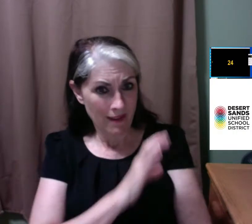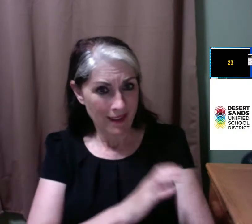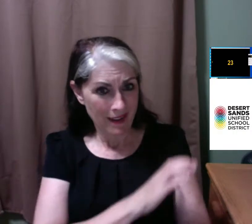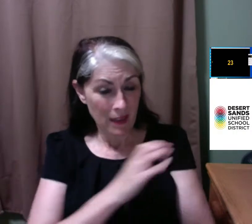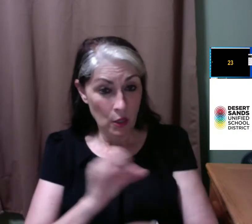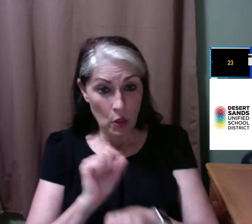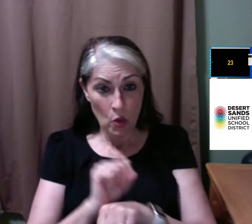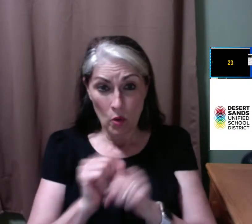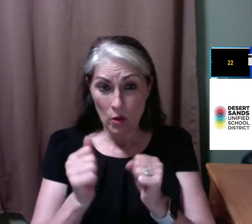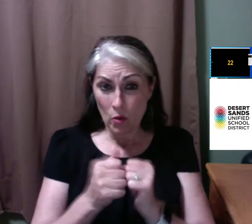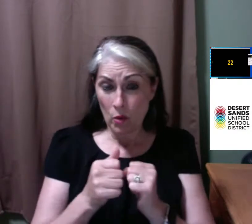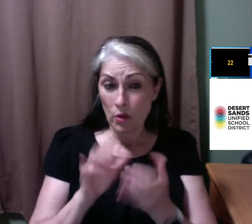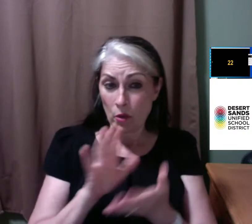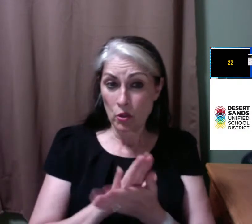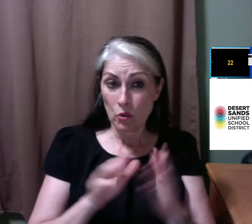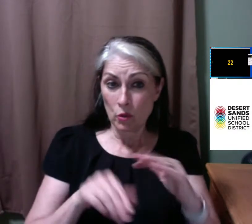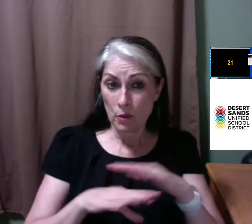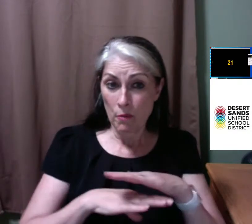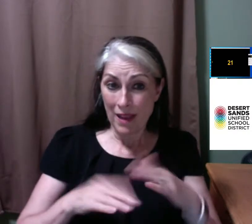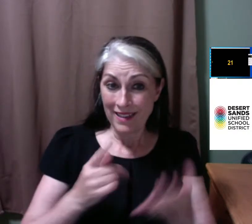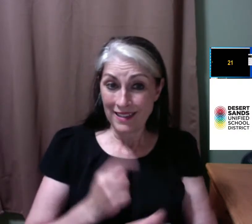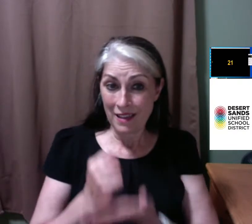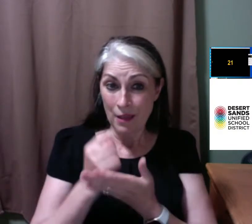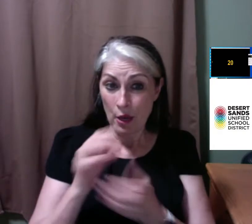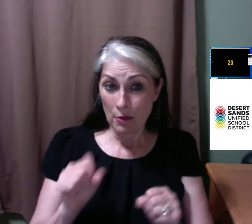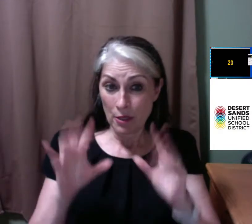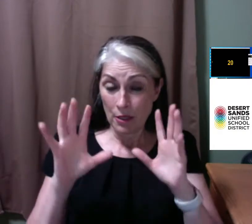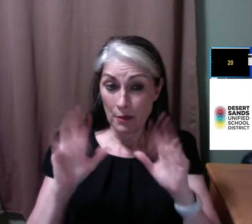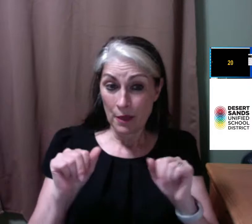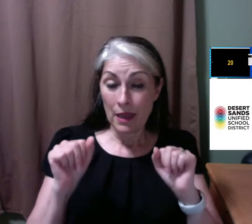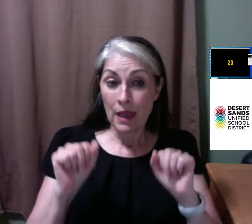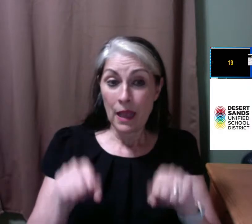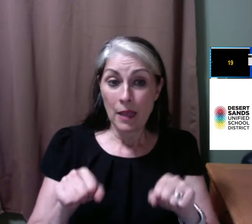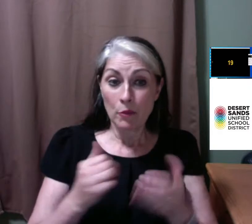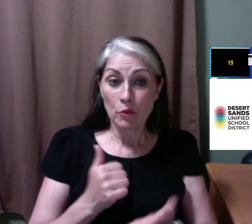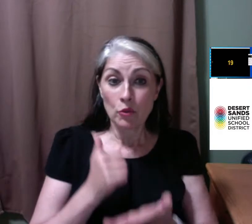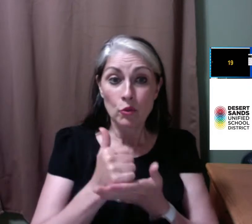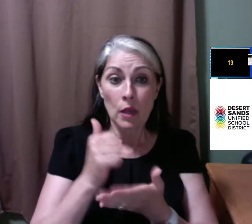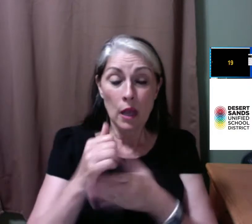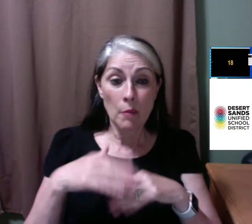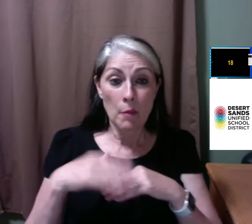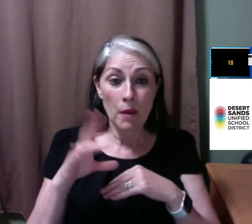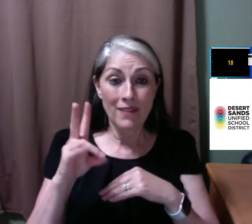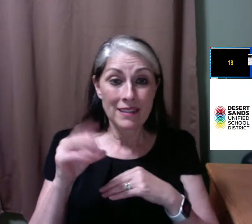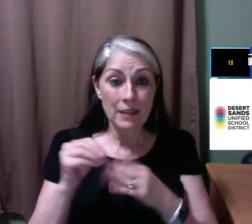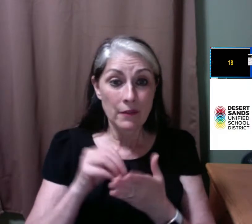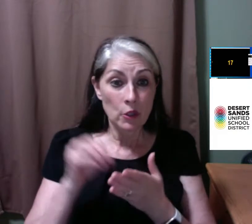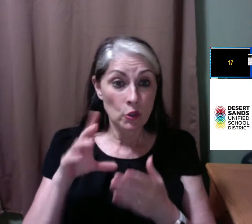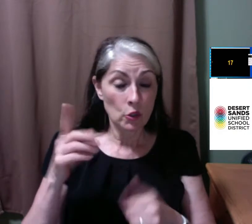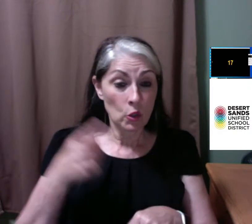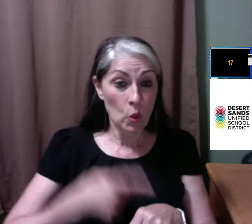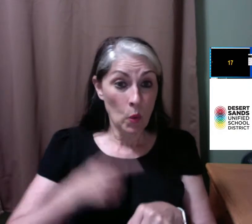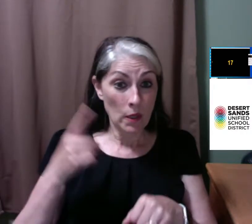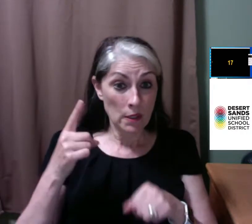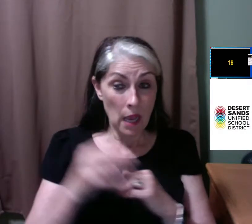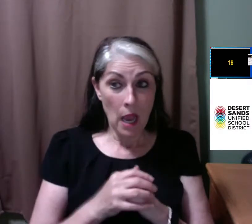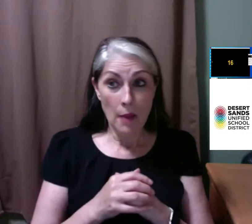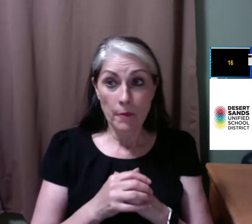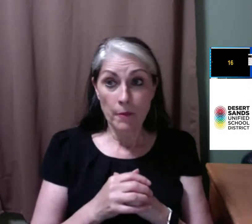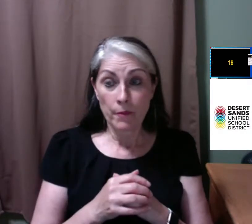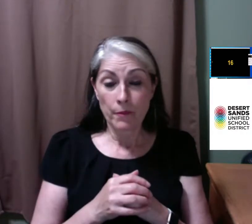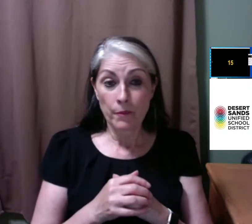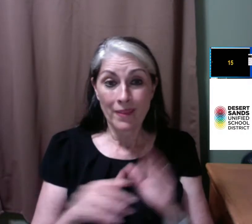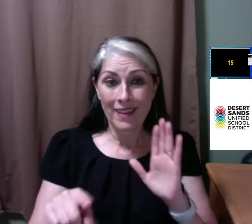worked with our school-based therapists. They're amazing, and we've still been able to help more than 70 students at one time. We're